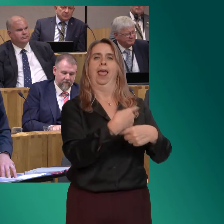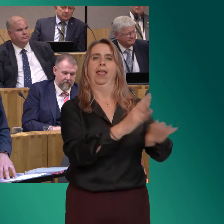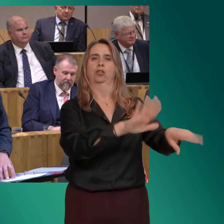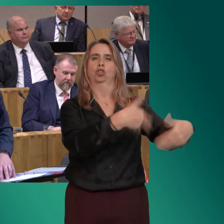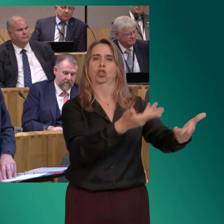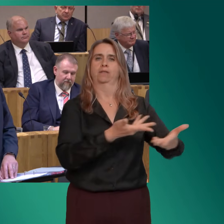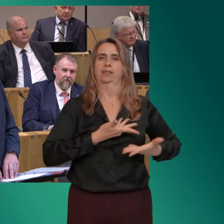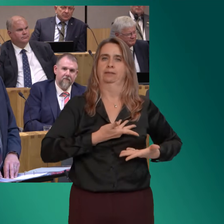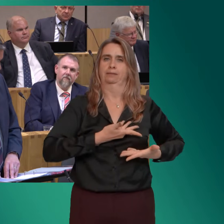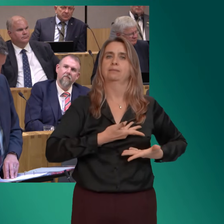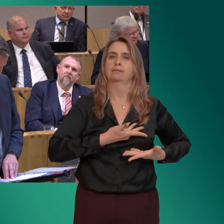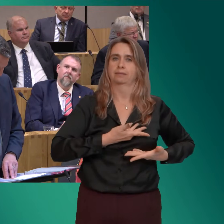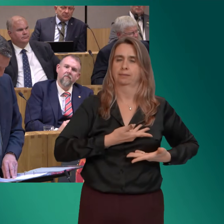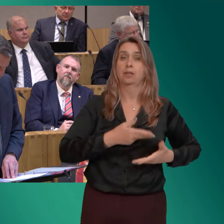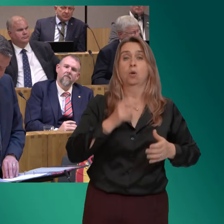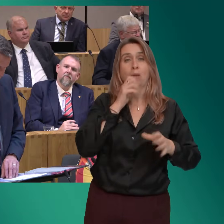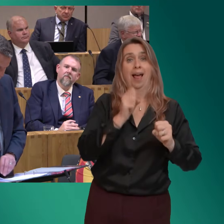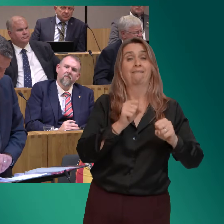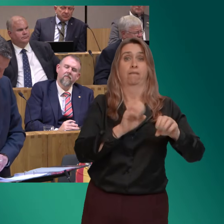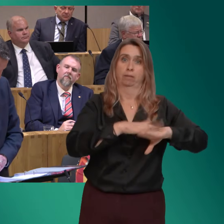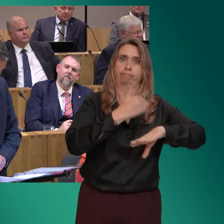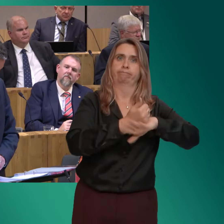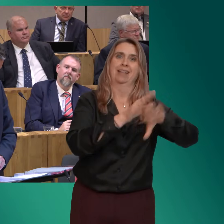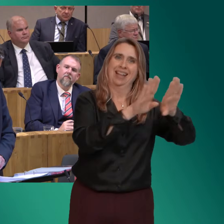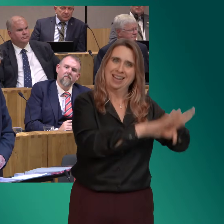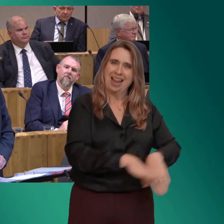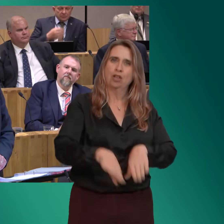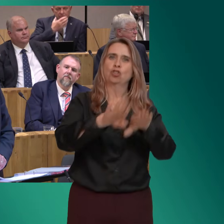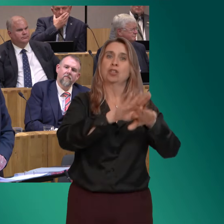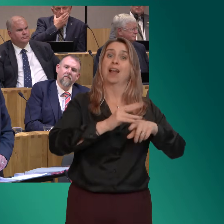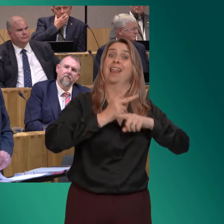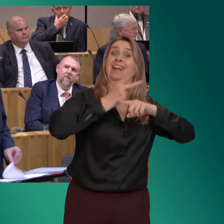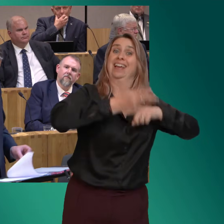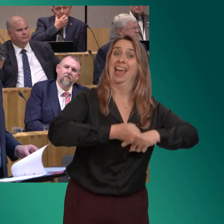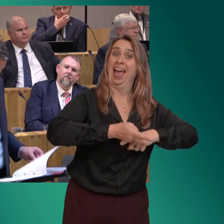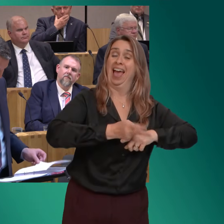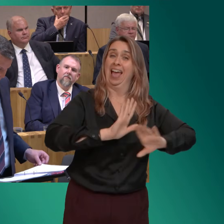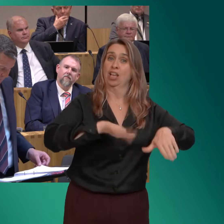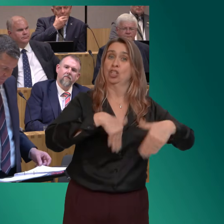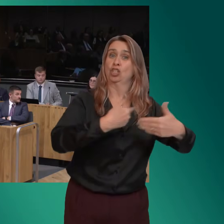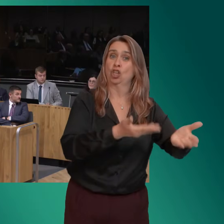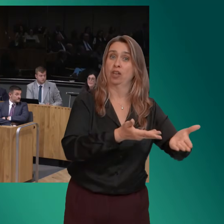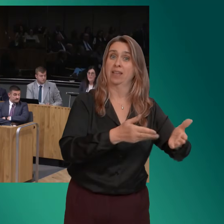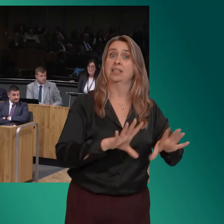our national care service and move closer towards care that is free at the point of need.